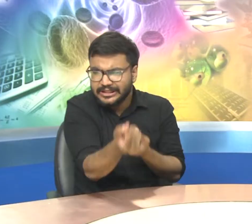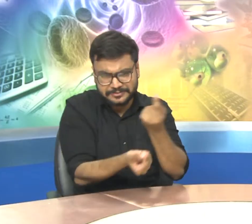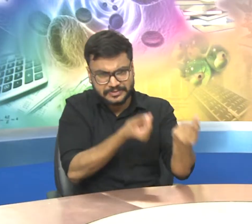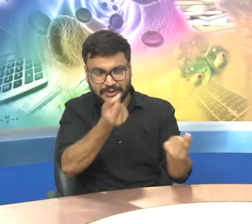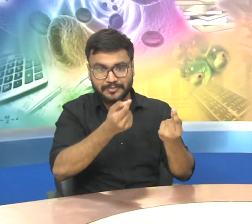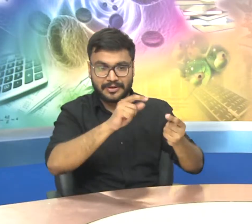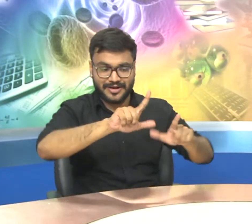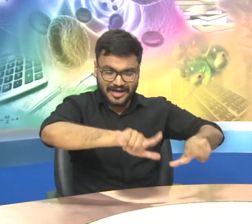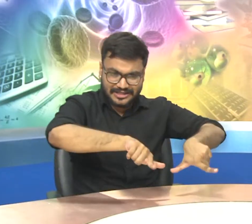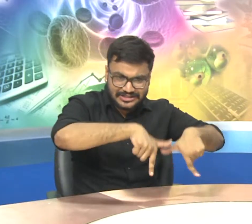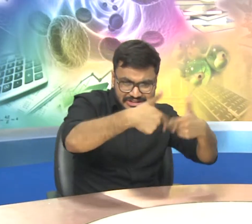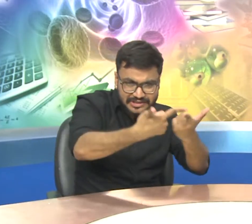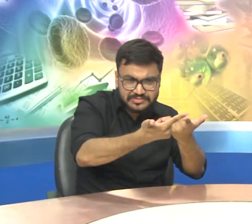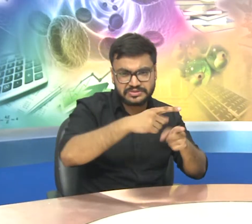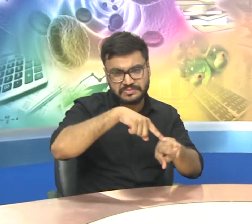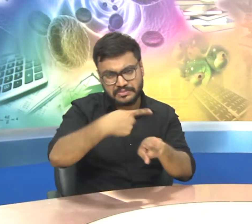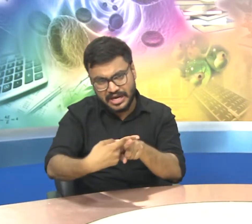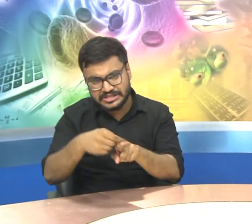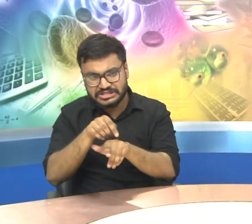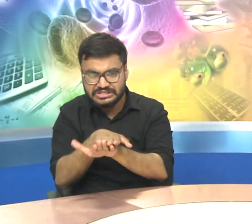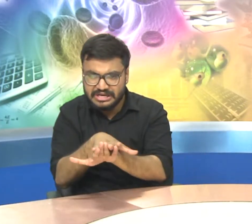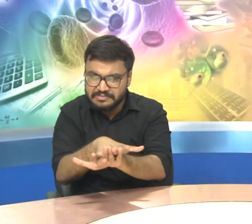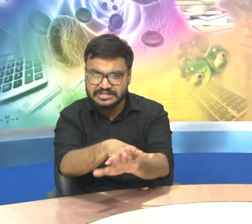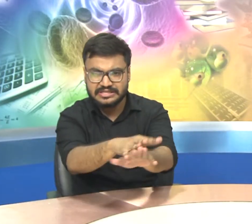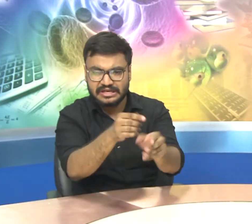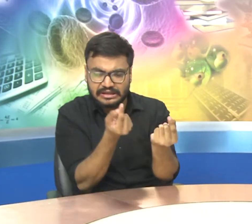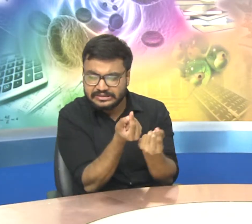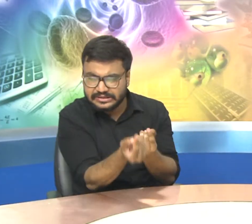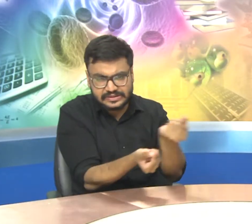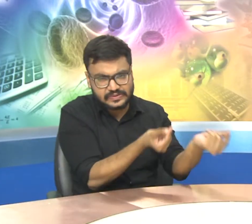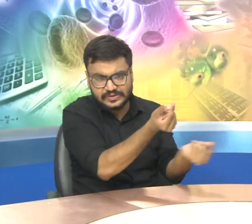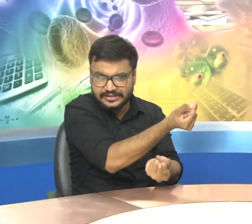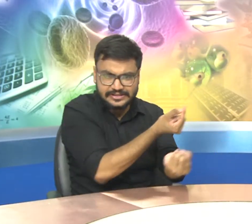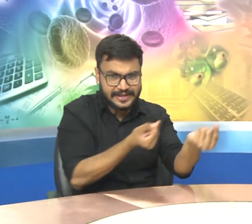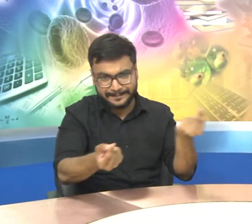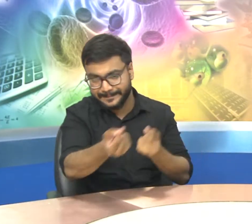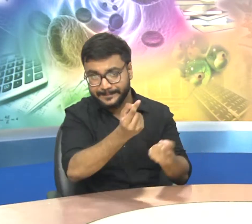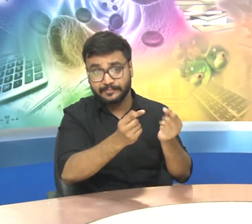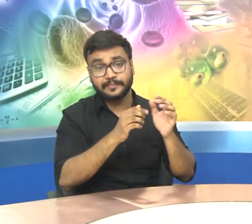and fewer plants and animals are found in this level.